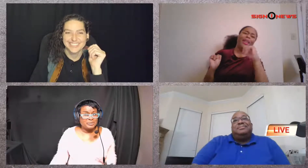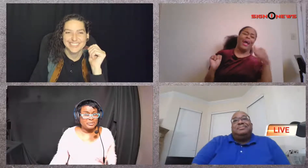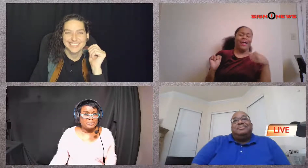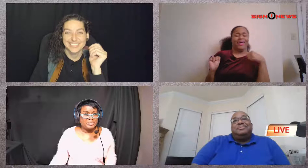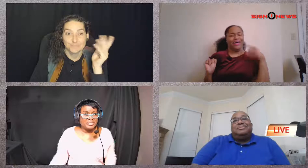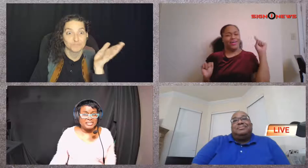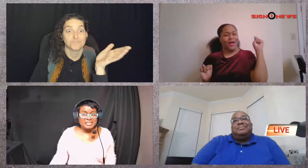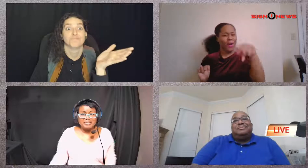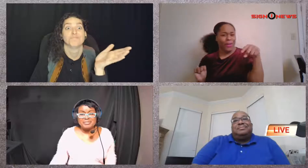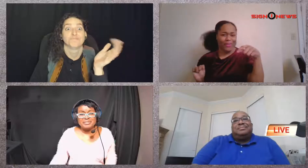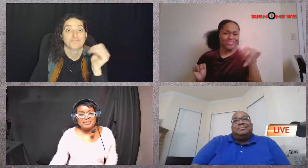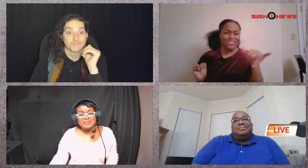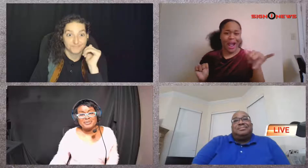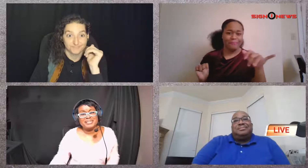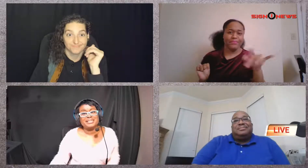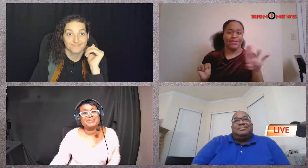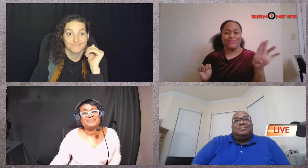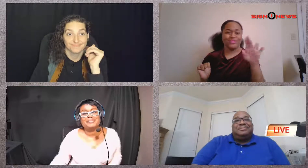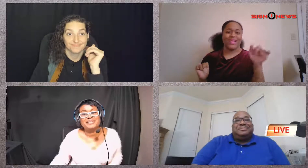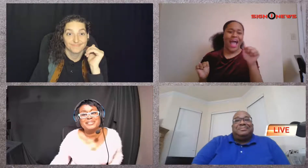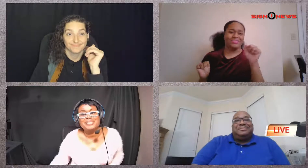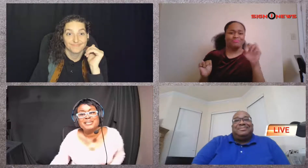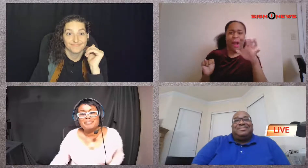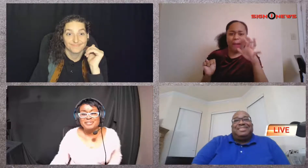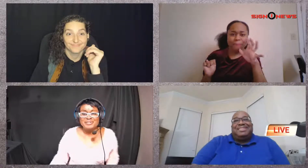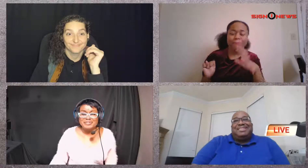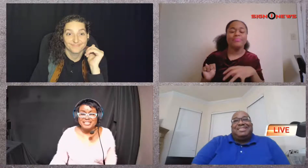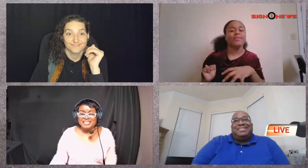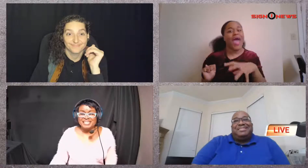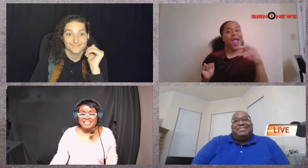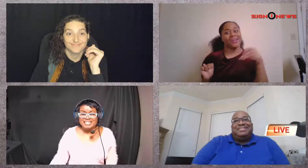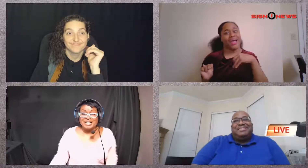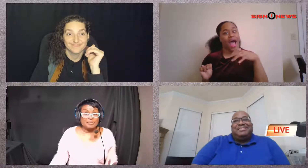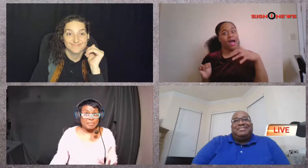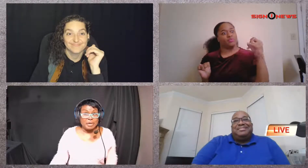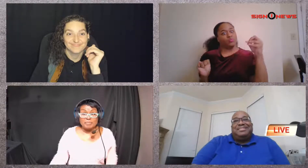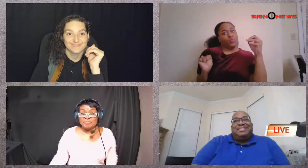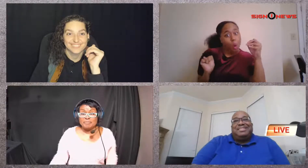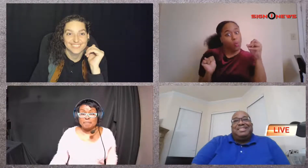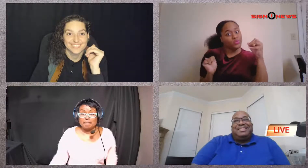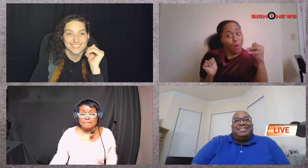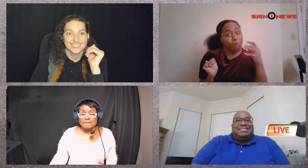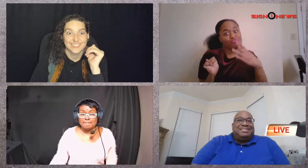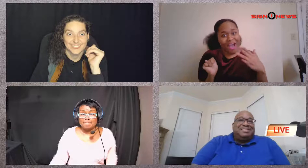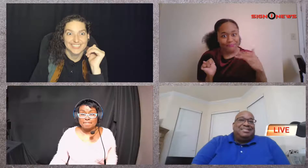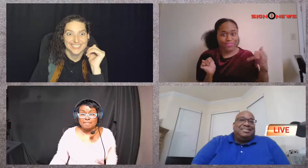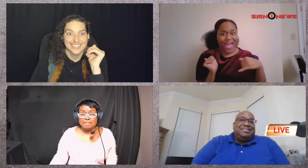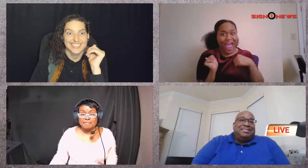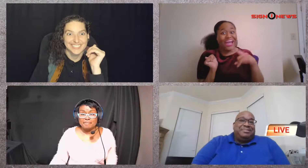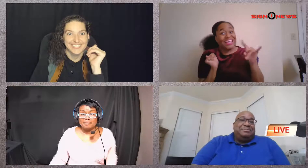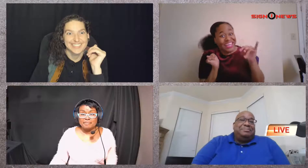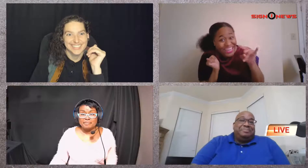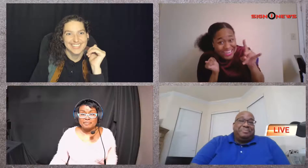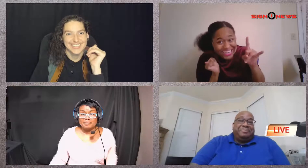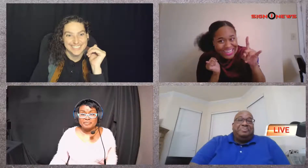So why don't you go to the same school? I was like, to the same school as my mom.